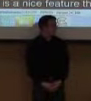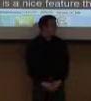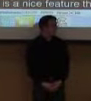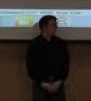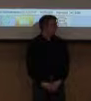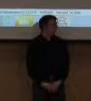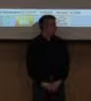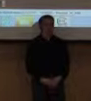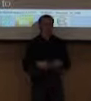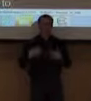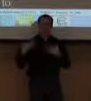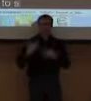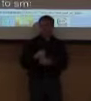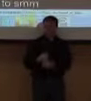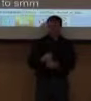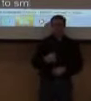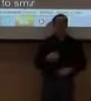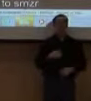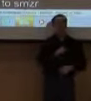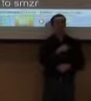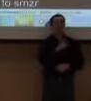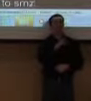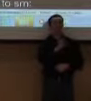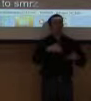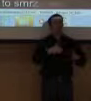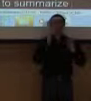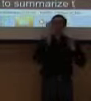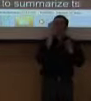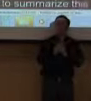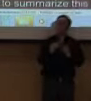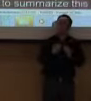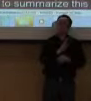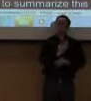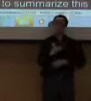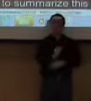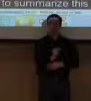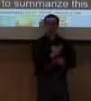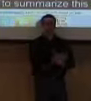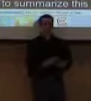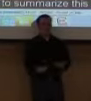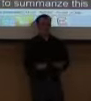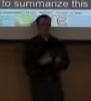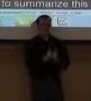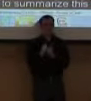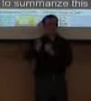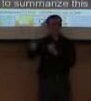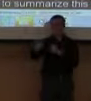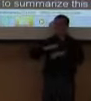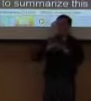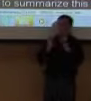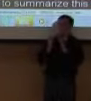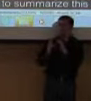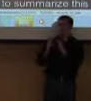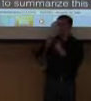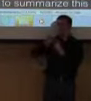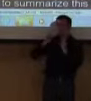So just to summarize, this feature allows a tutor to leverage more of their own resources in a distance online